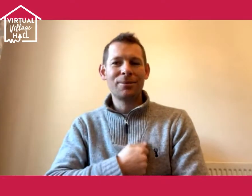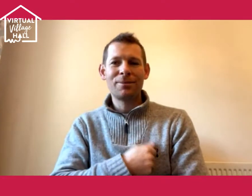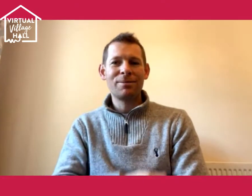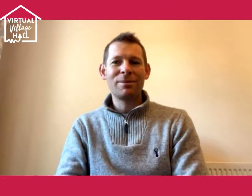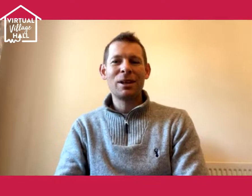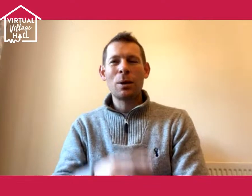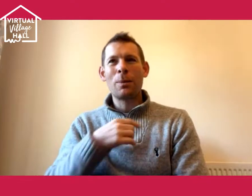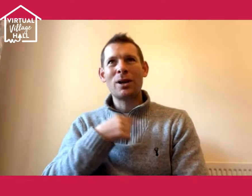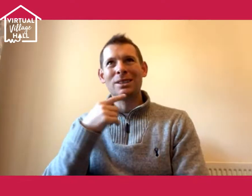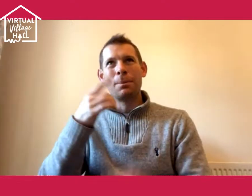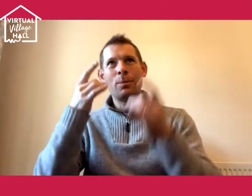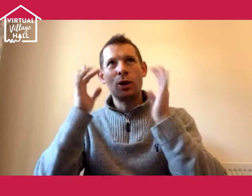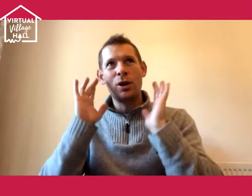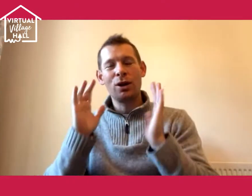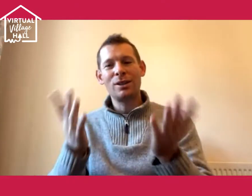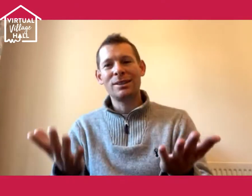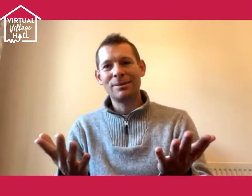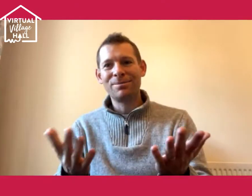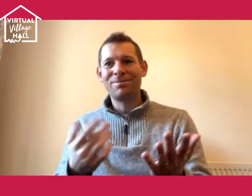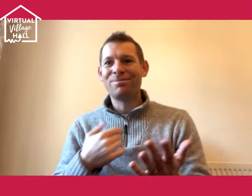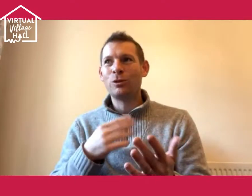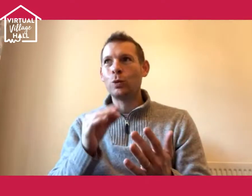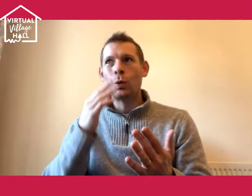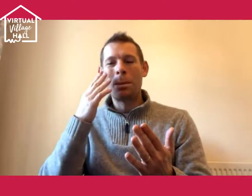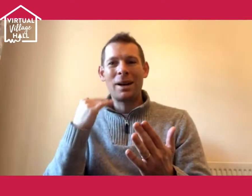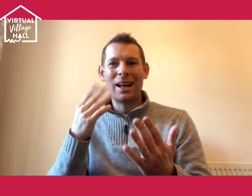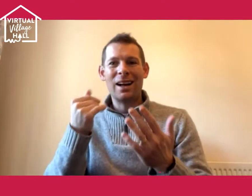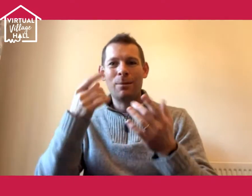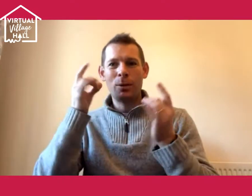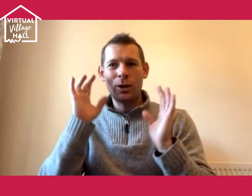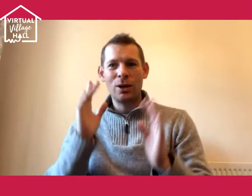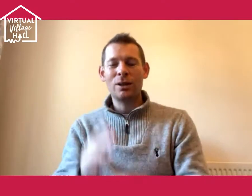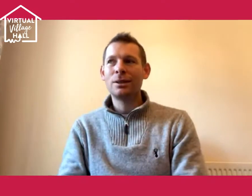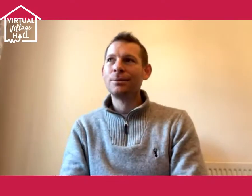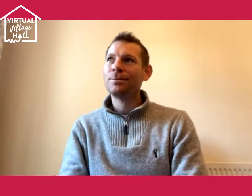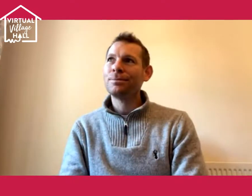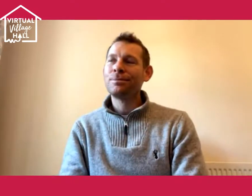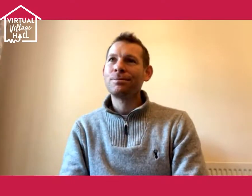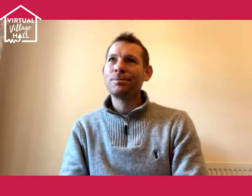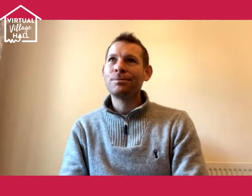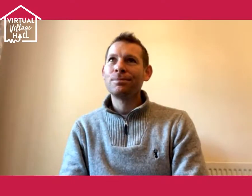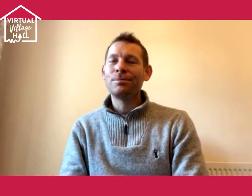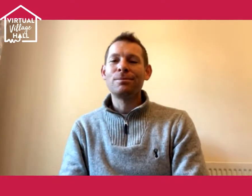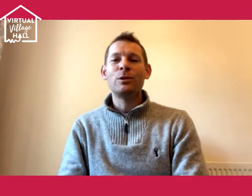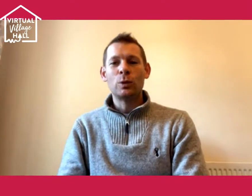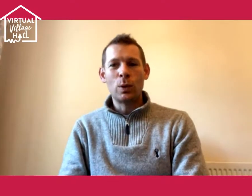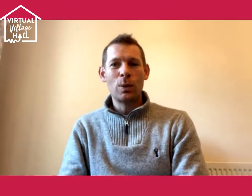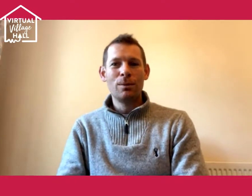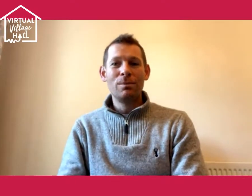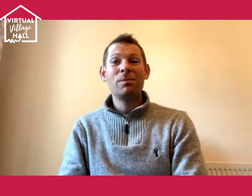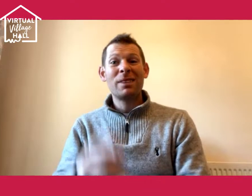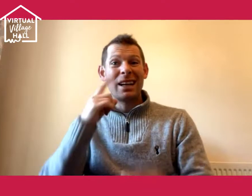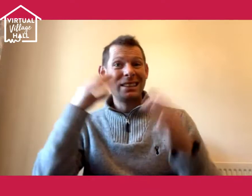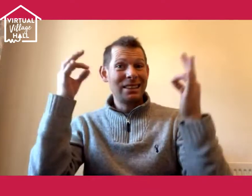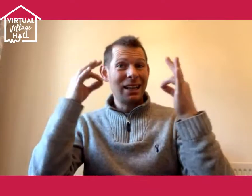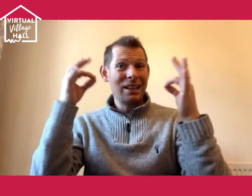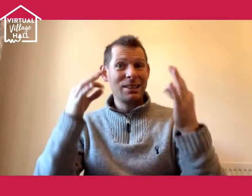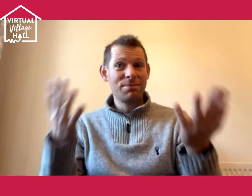Actually, no, sorry, she's not. Because I know she has blonde hair, I told you it's probably very unlikely that she would have blonde